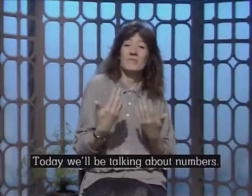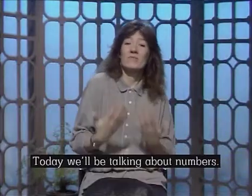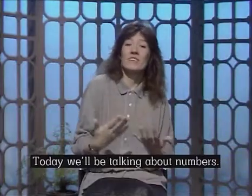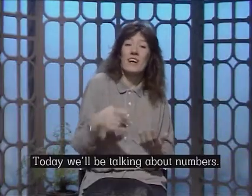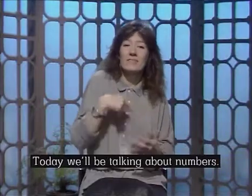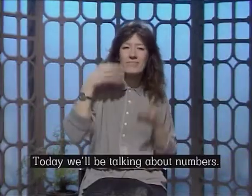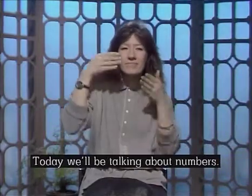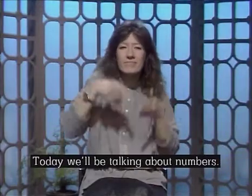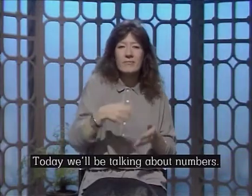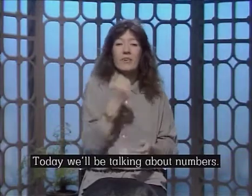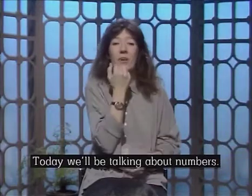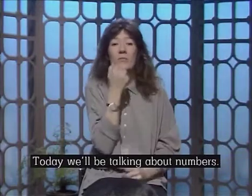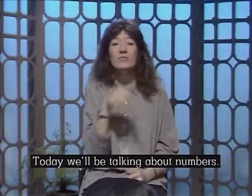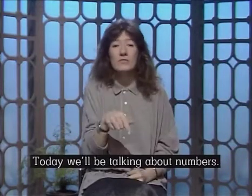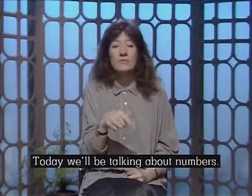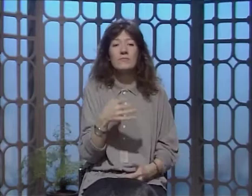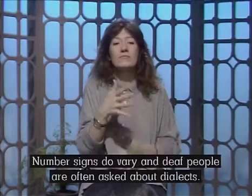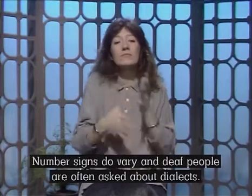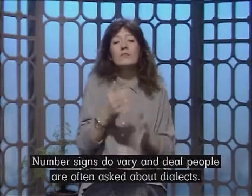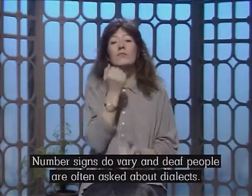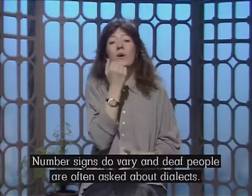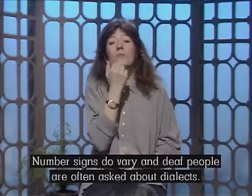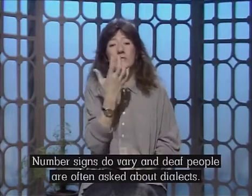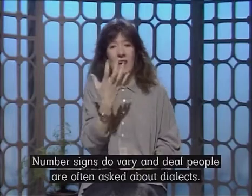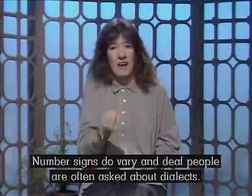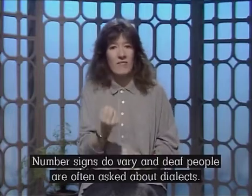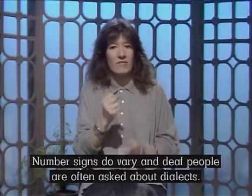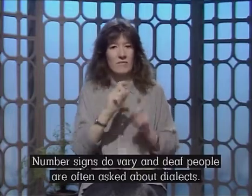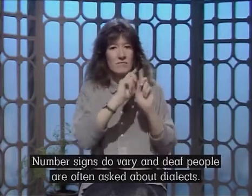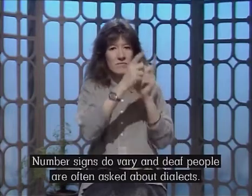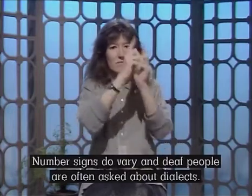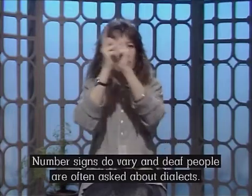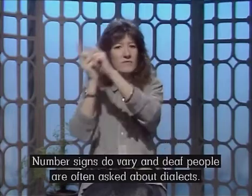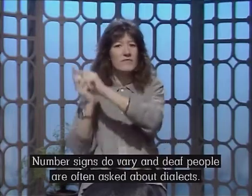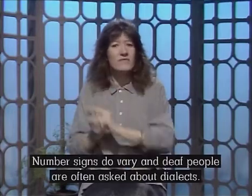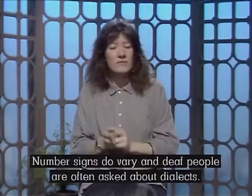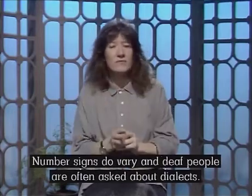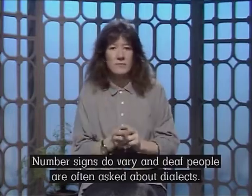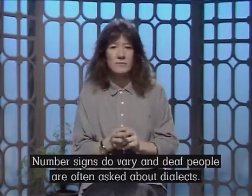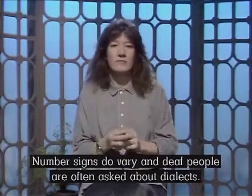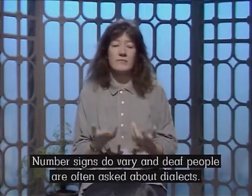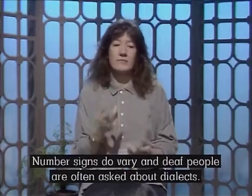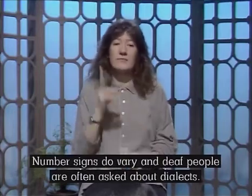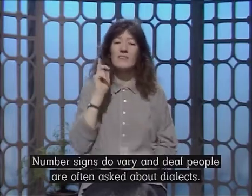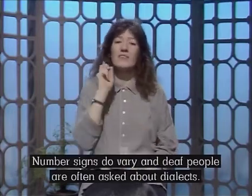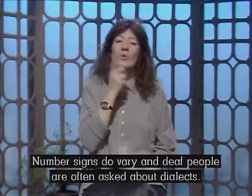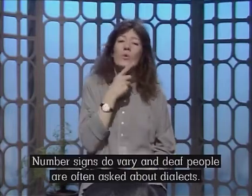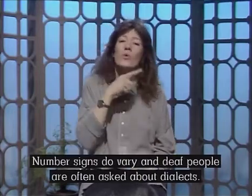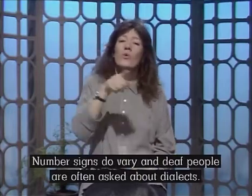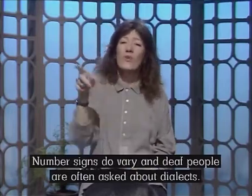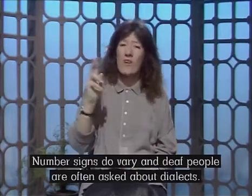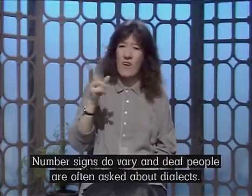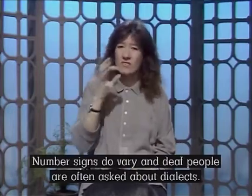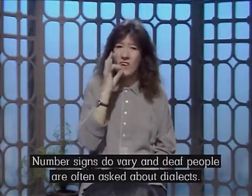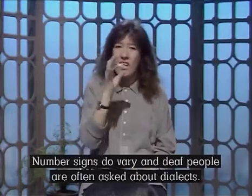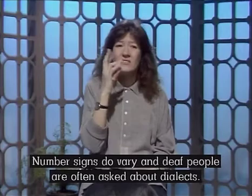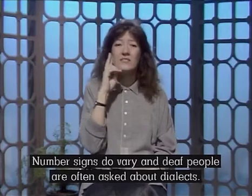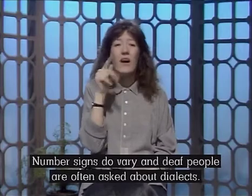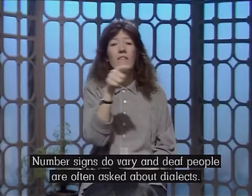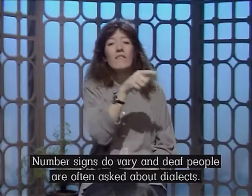Today we'll be talking about numbers. The signs for numbers vary quite a bit from one part of the country to another, and deaf people are often asked